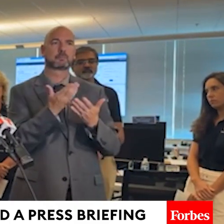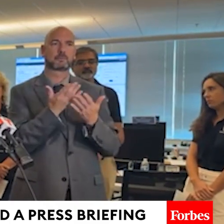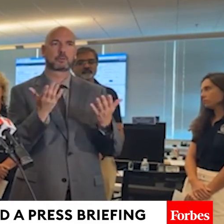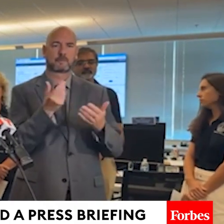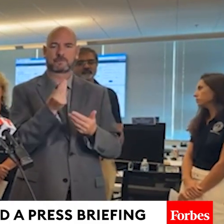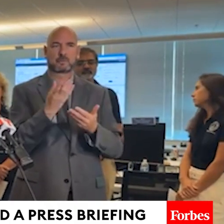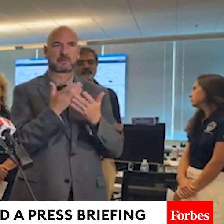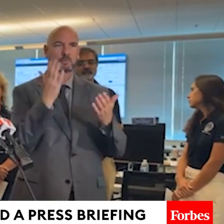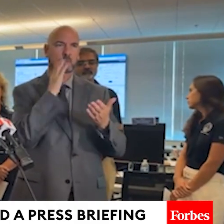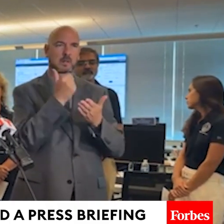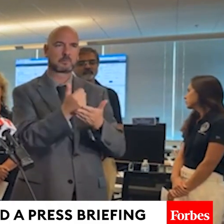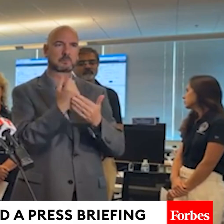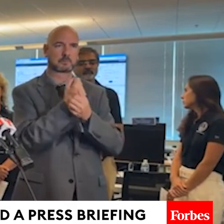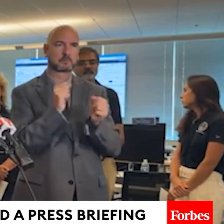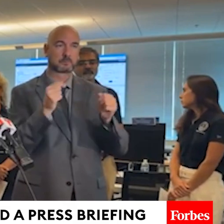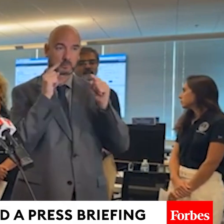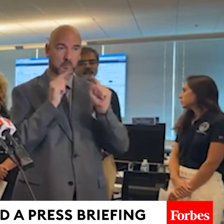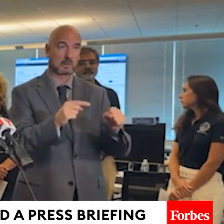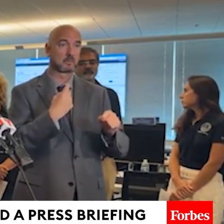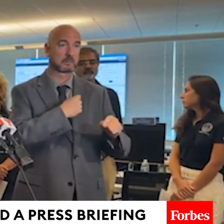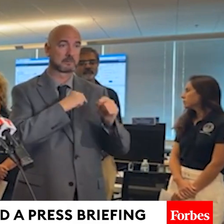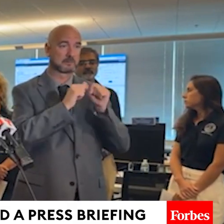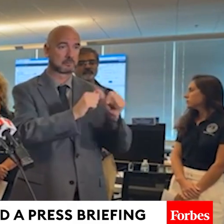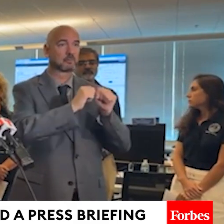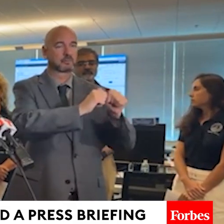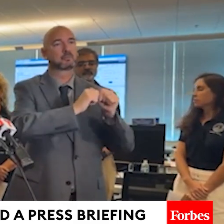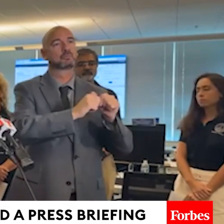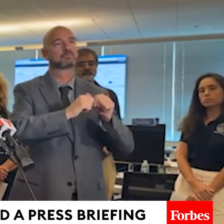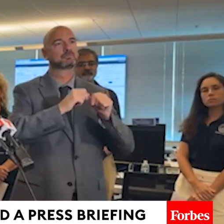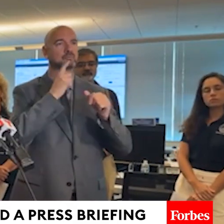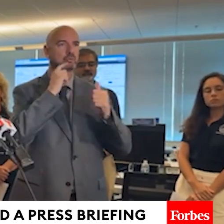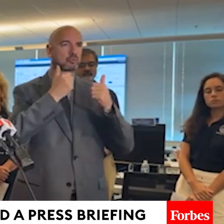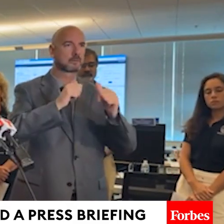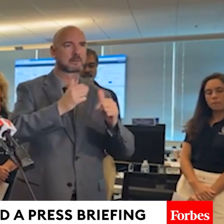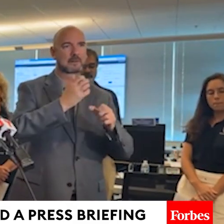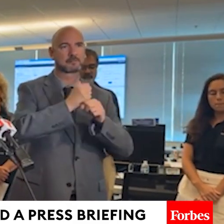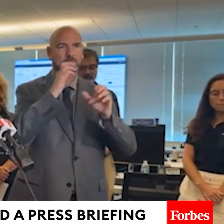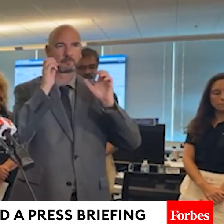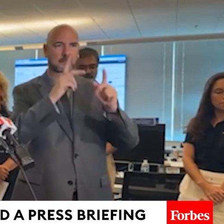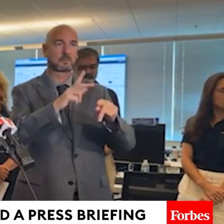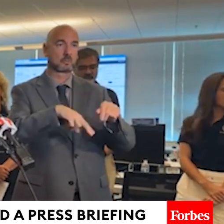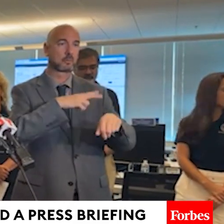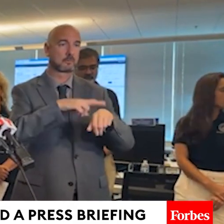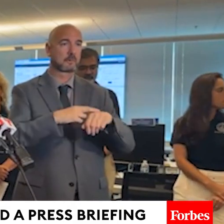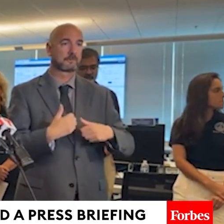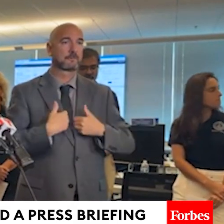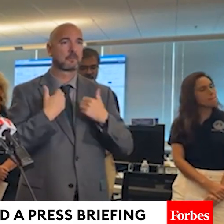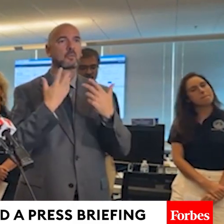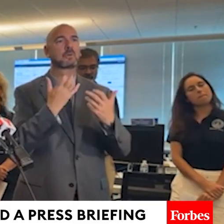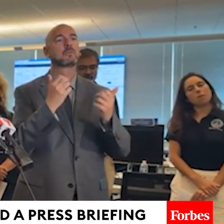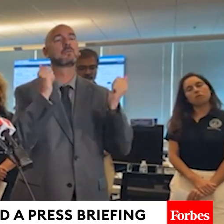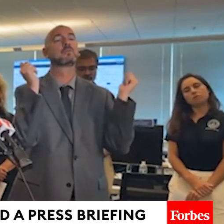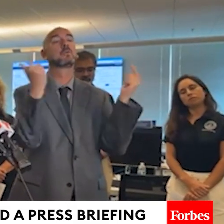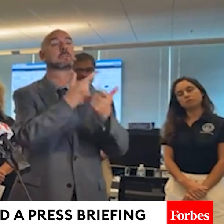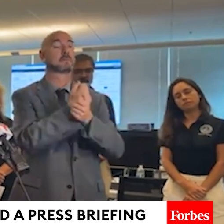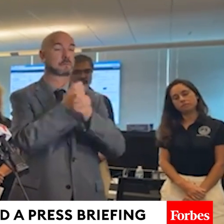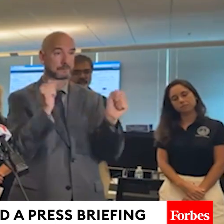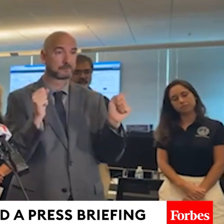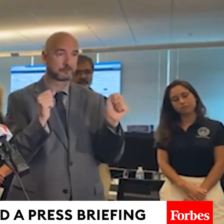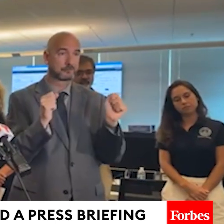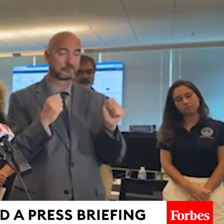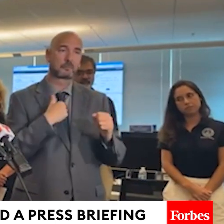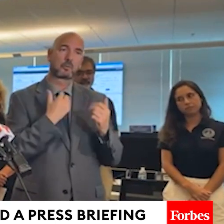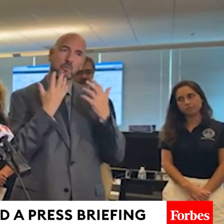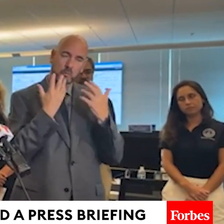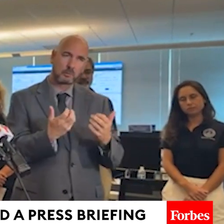safe as we continue to restore back to a normal life. We want everyone to be safe. We're here to help you, and just know that your